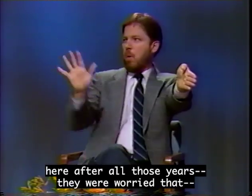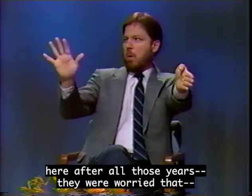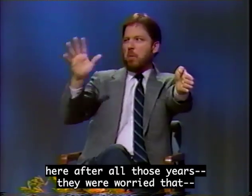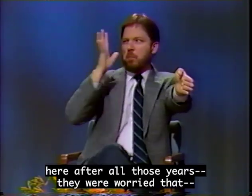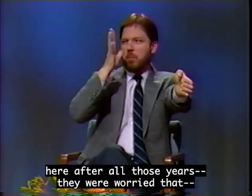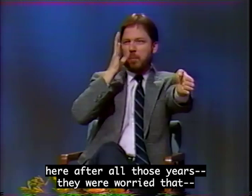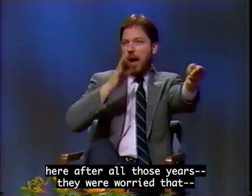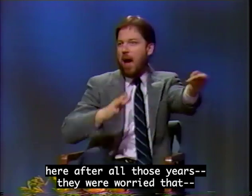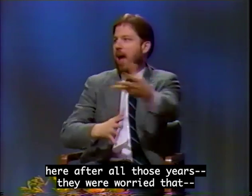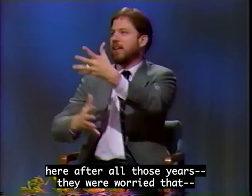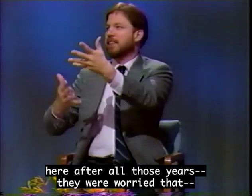here, after all those years,